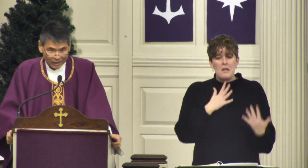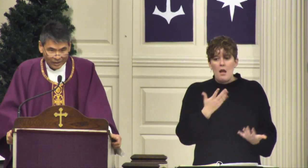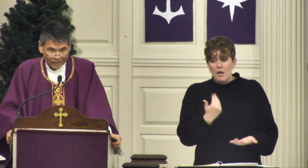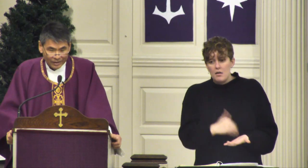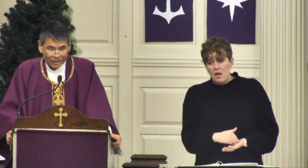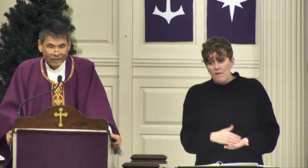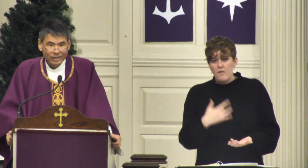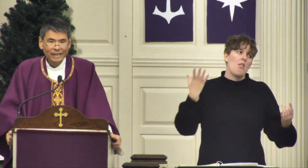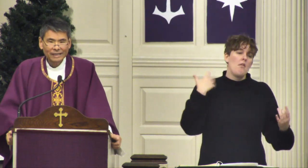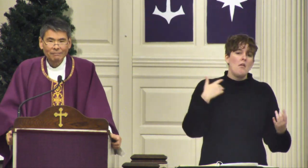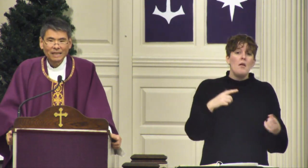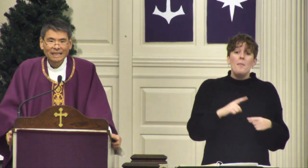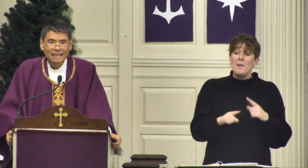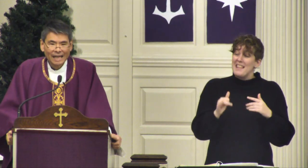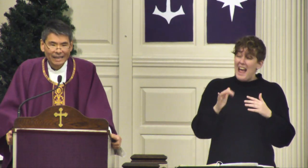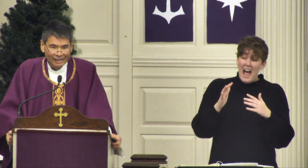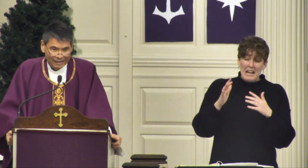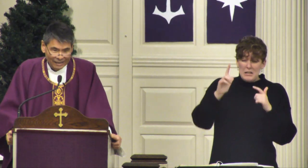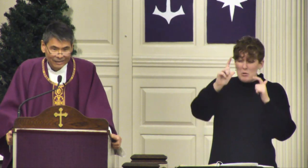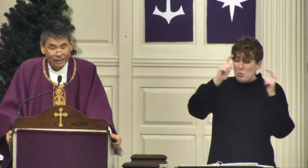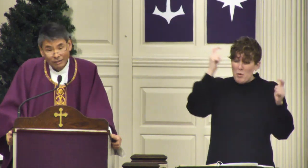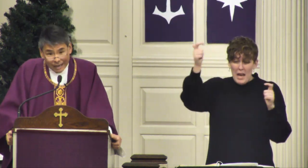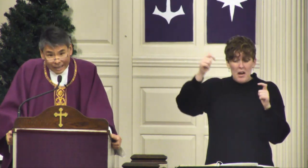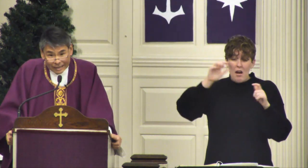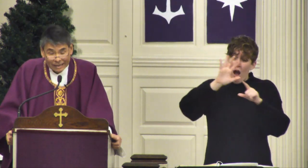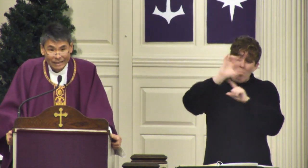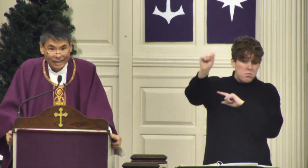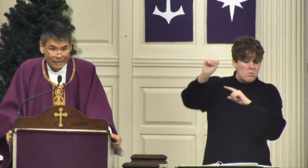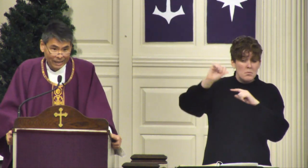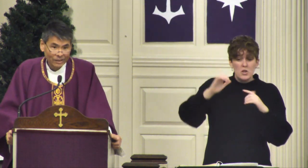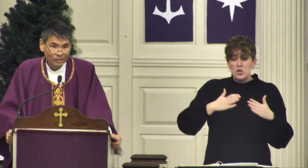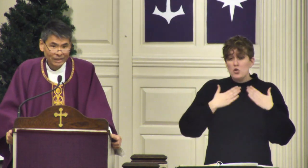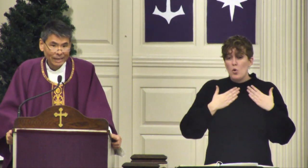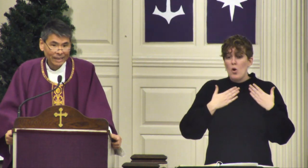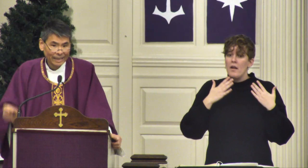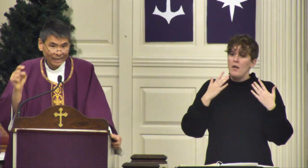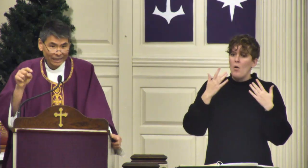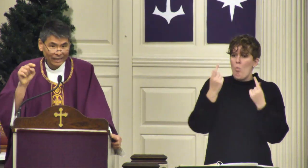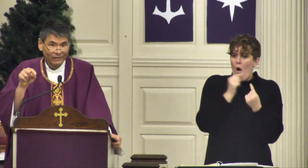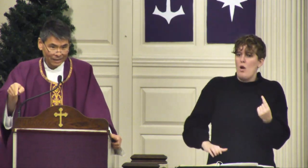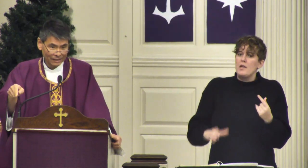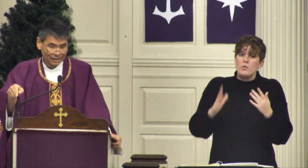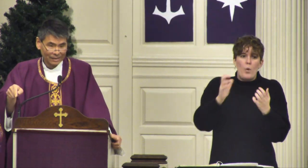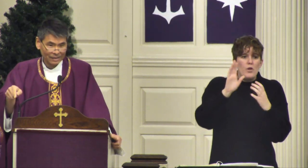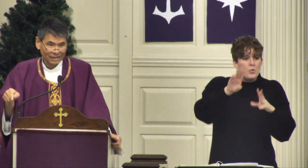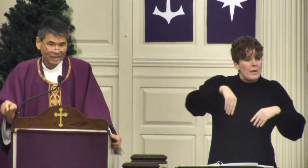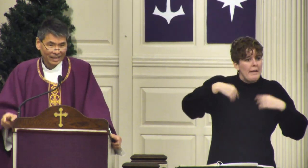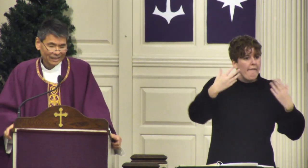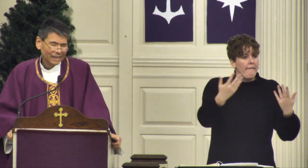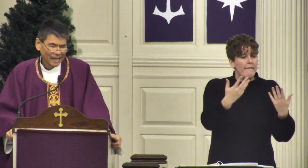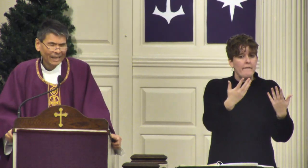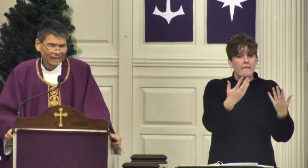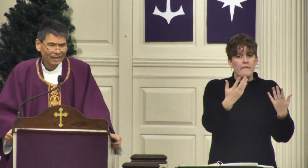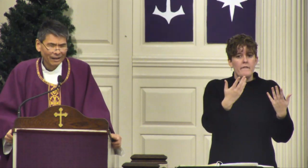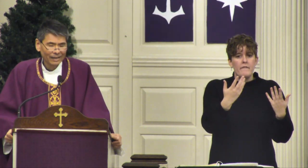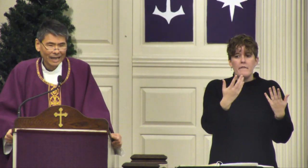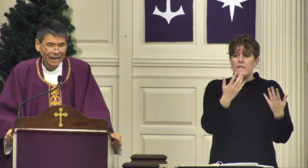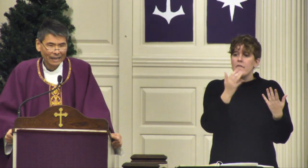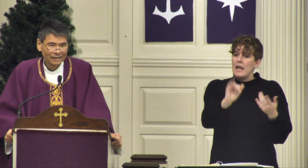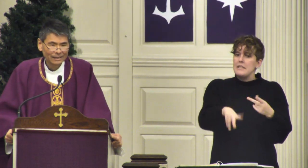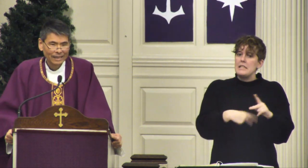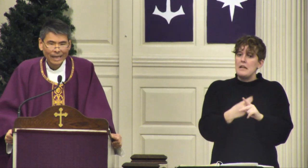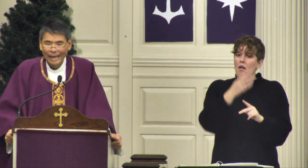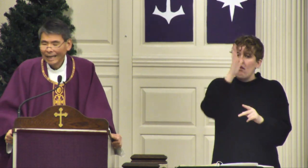joy, the joy that the Messiah, the Christ, is interested in giving us, the kind that God